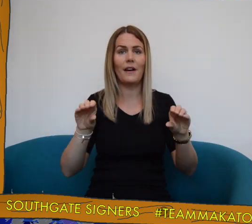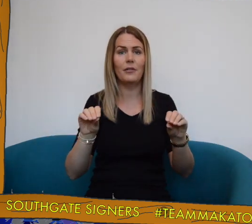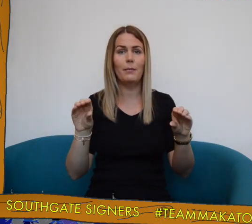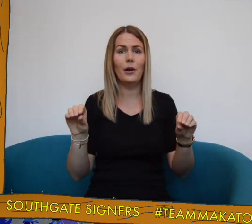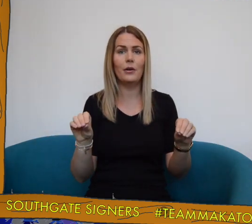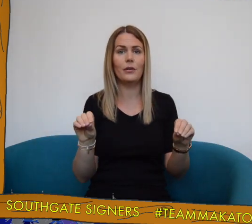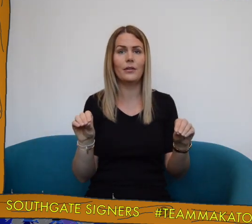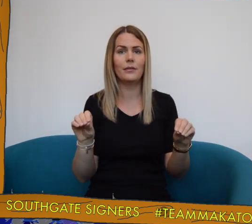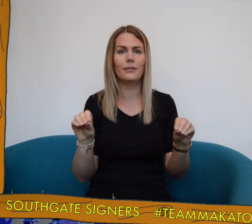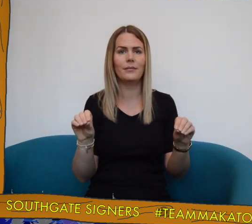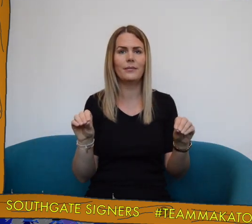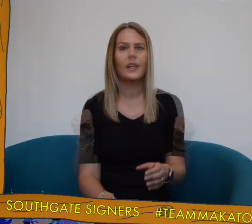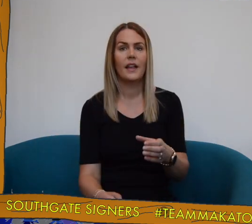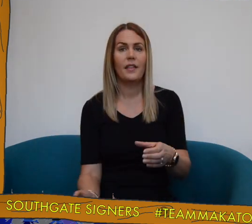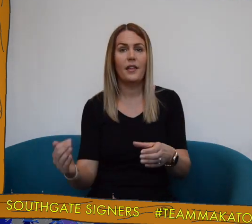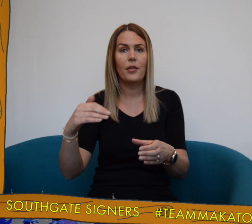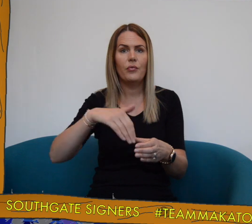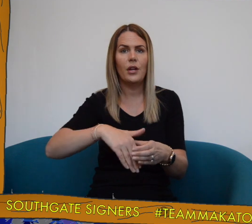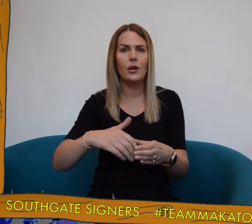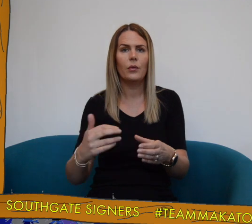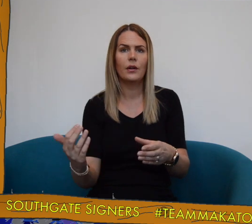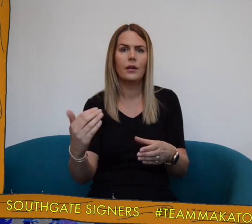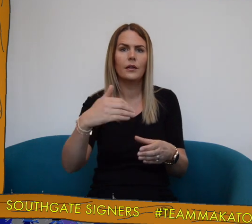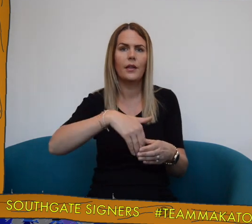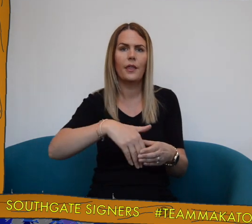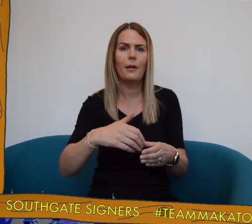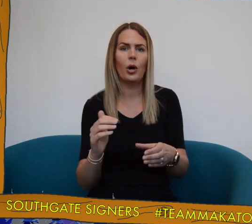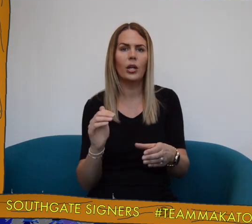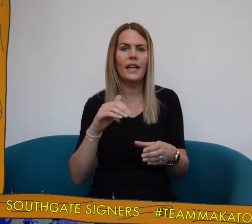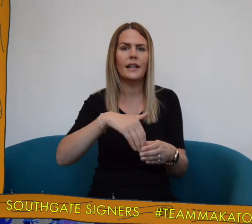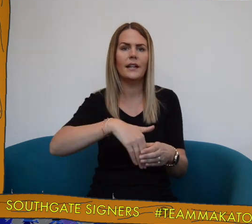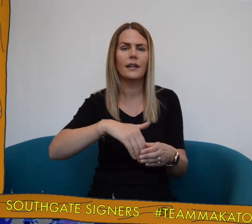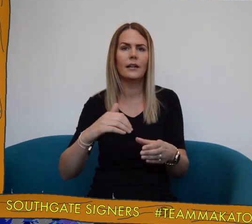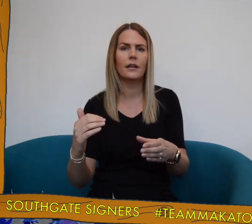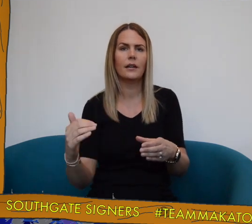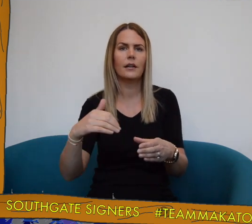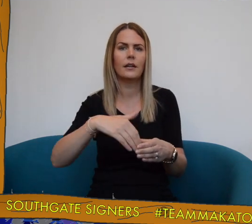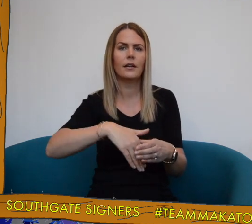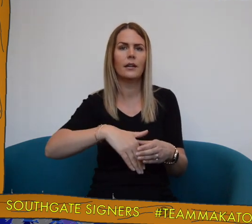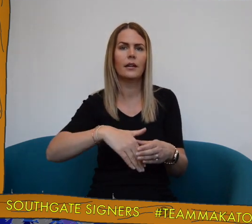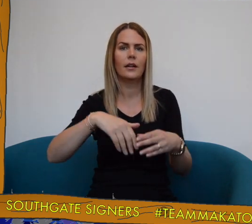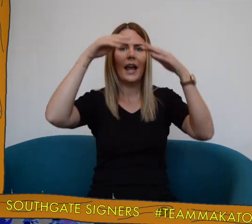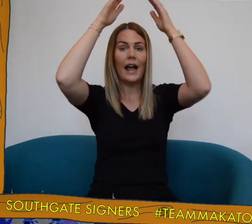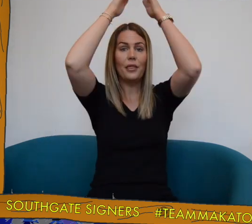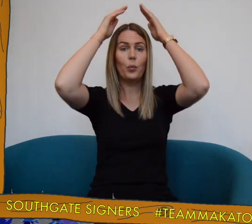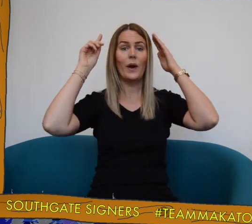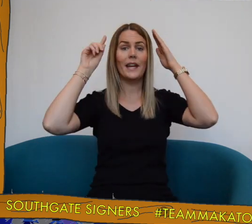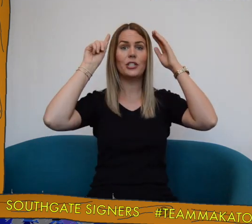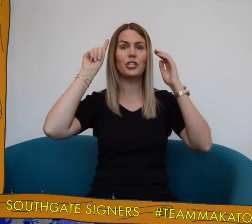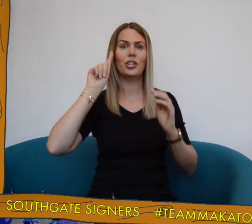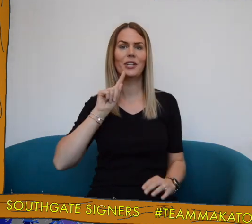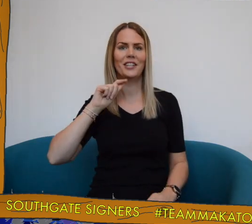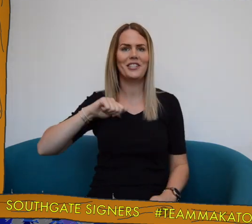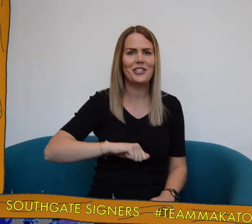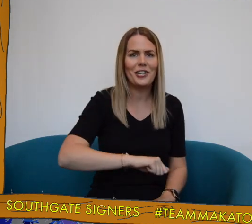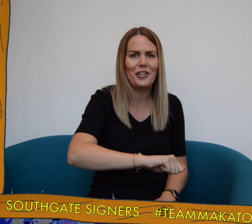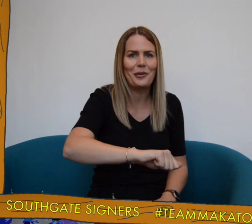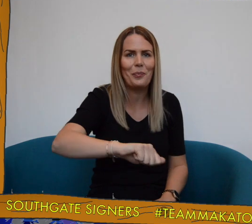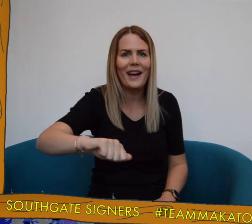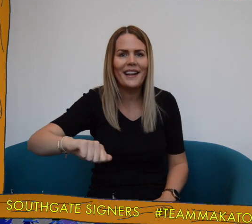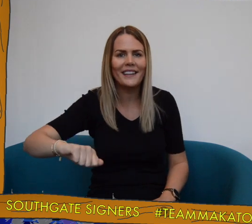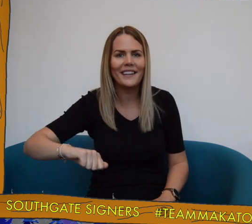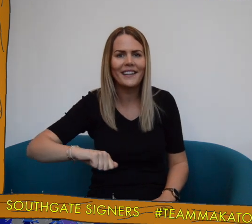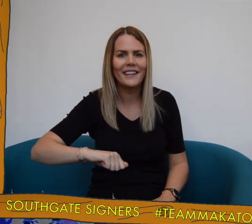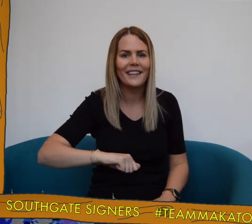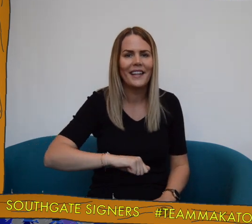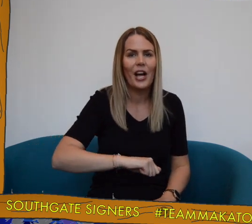found a bone. They threw them all in. And the witch stirred